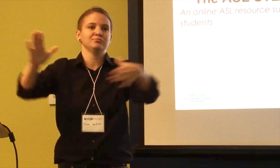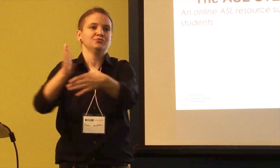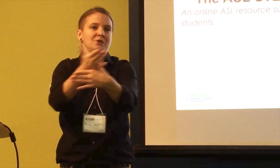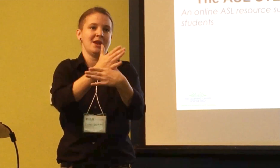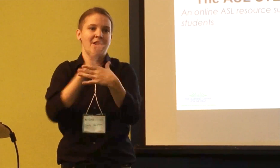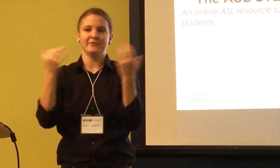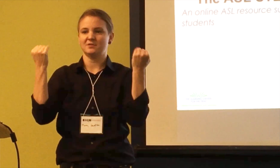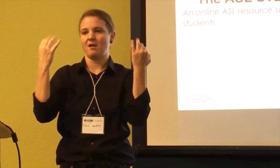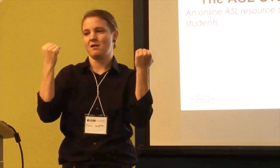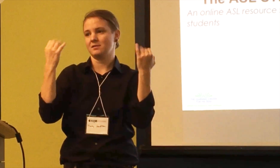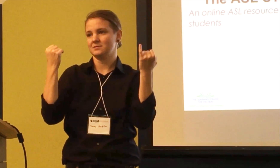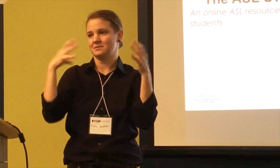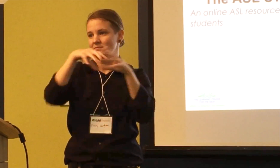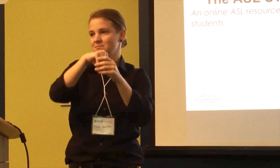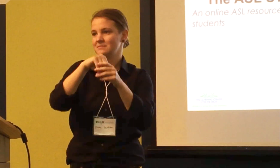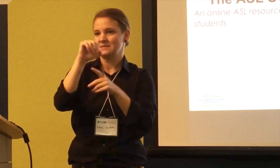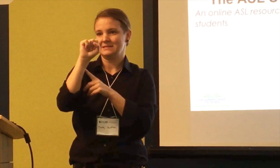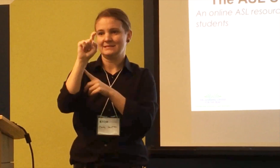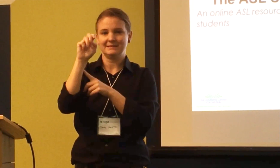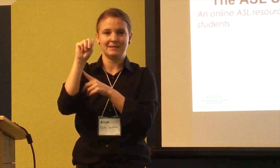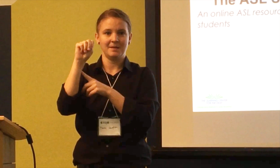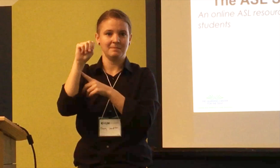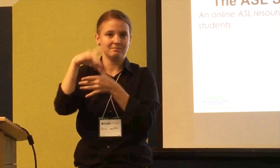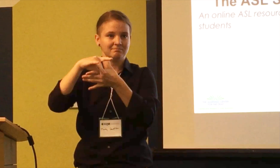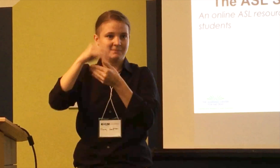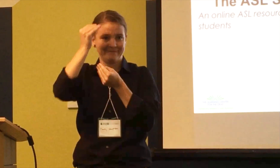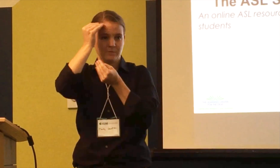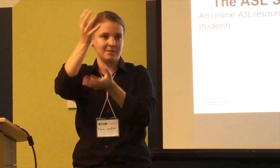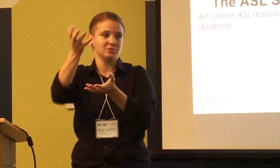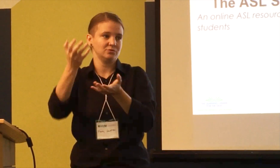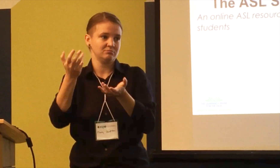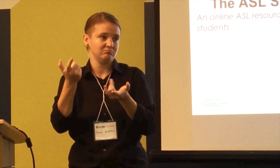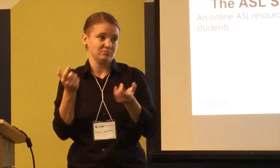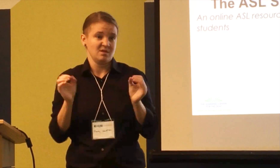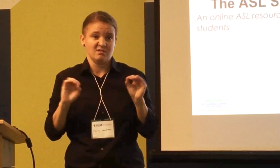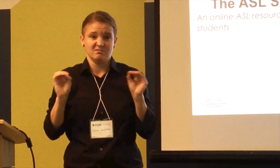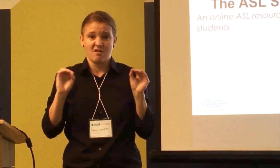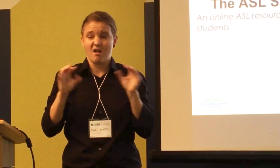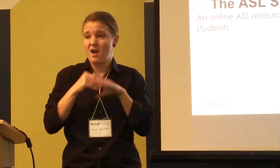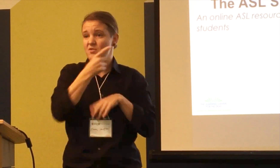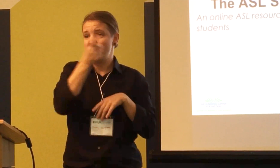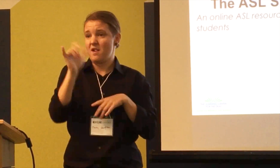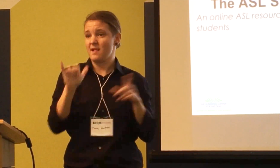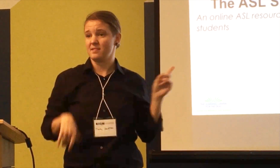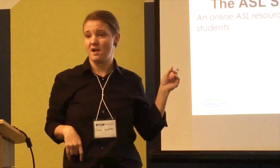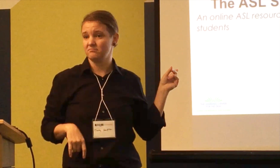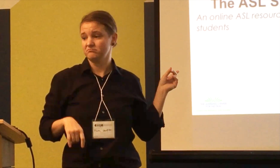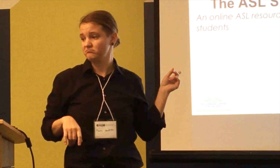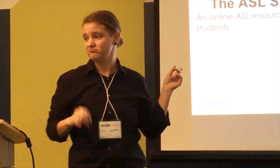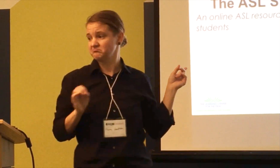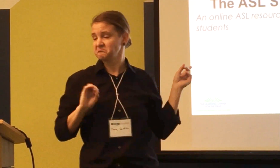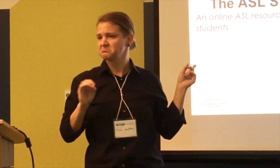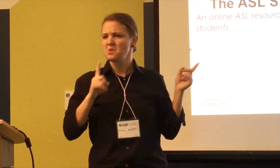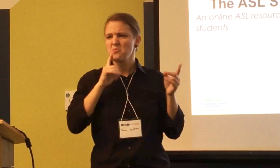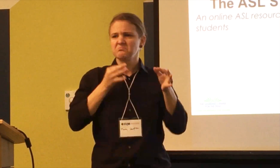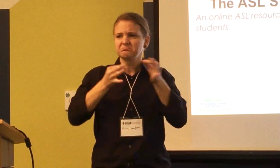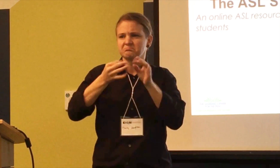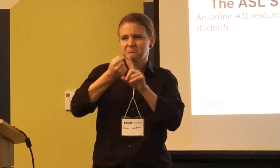and it is developed for the purpose of disseminating signs that have been developed by STEM content experts who are deaf, who are